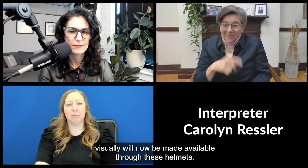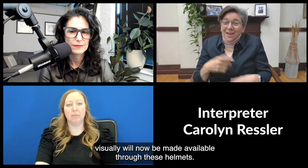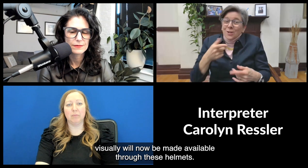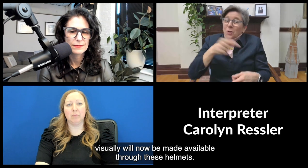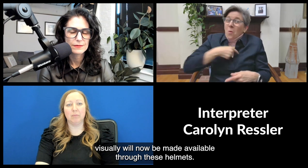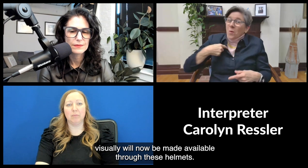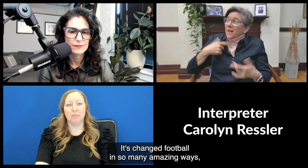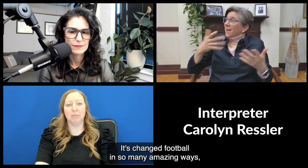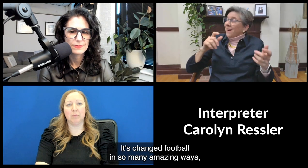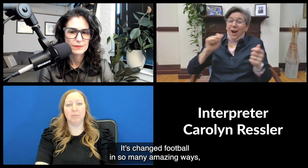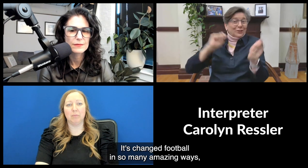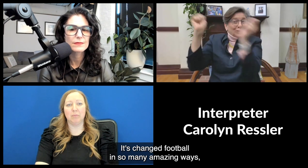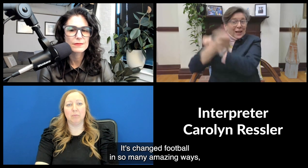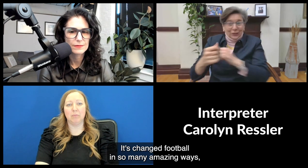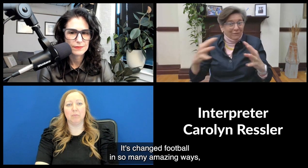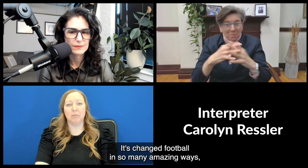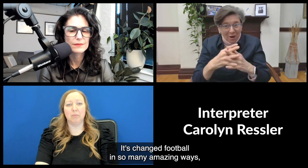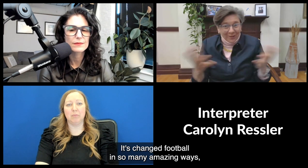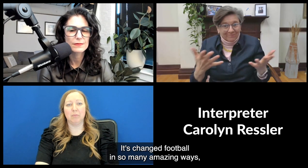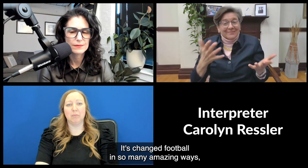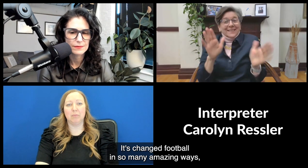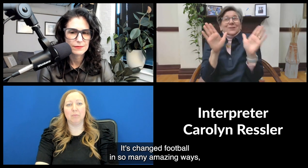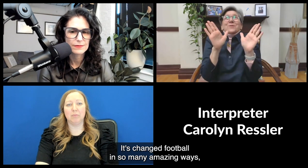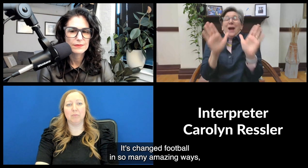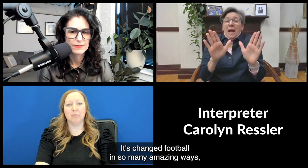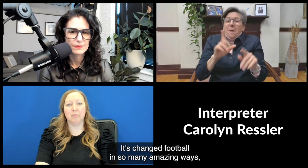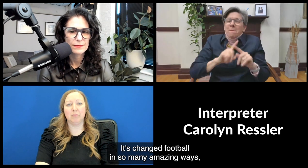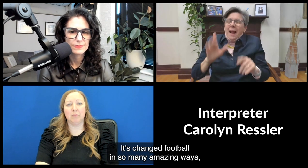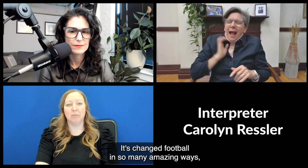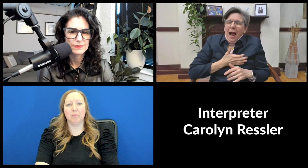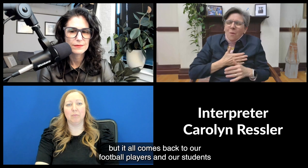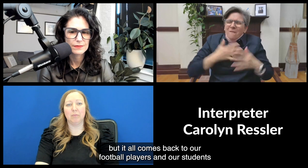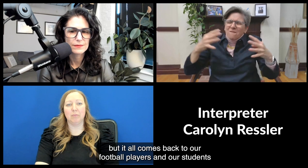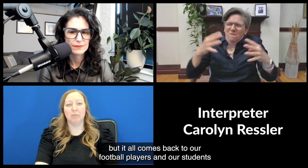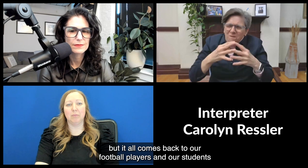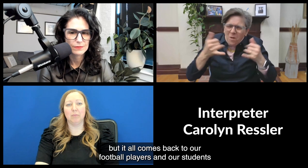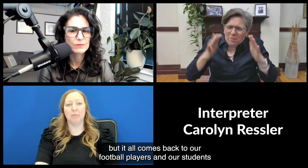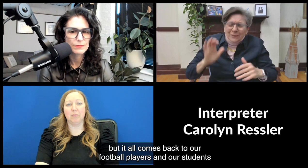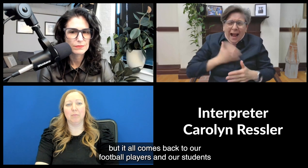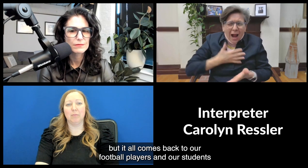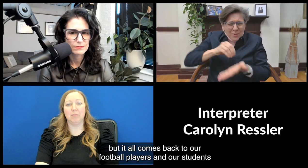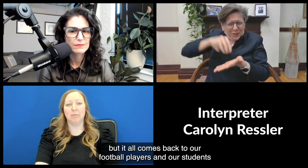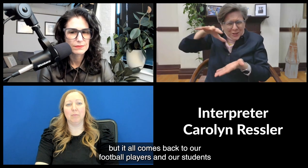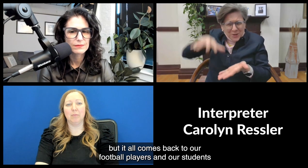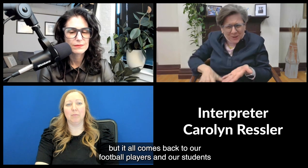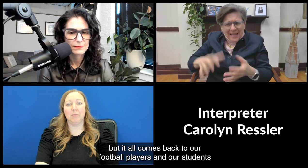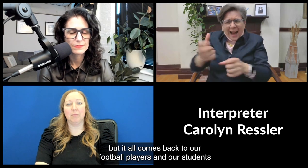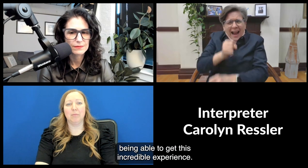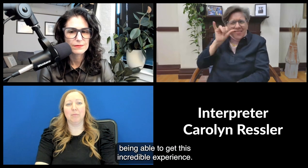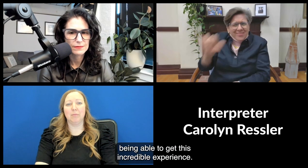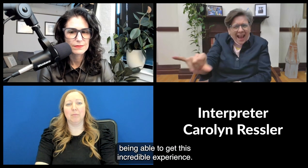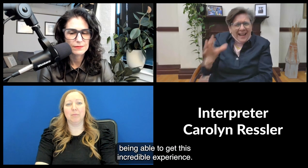visually will now be made available through these helmets. It's changed football in so many amazing ways. But it all